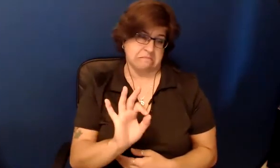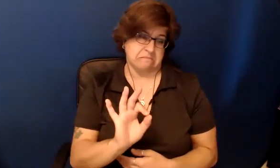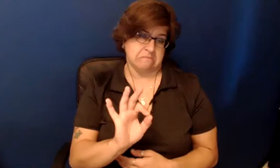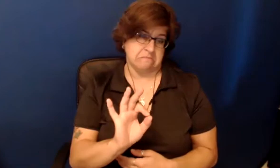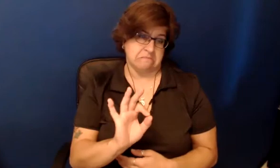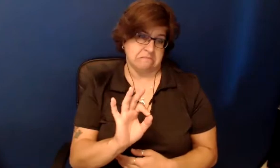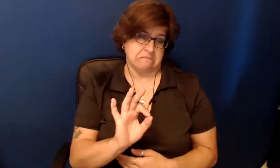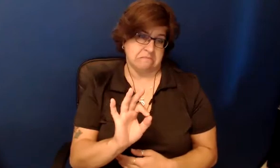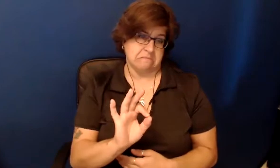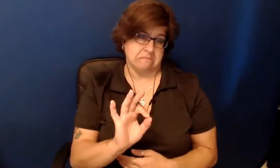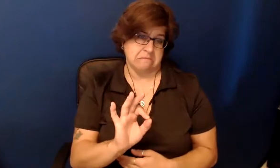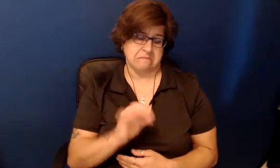I was like 8 years old or 9.